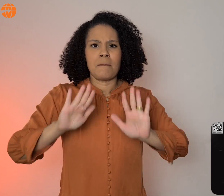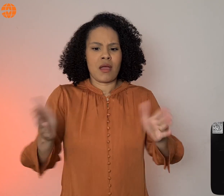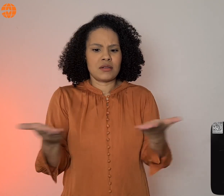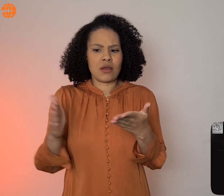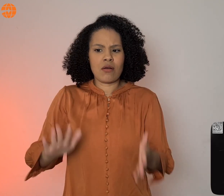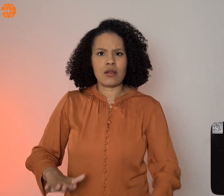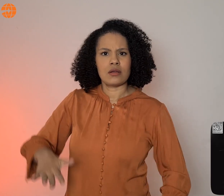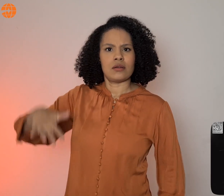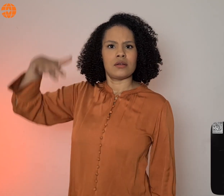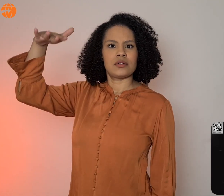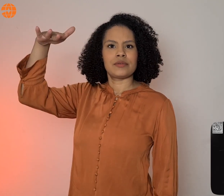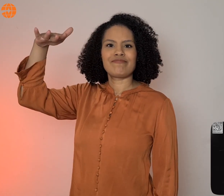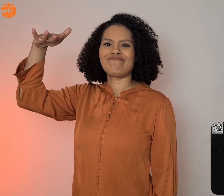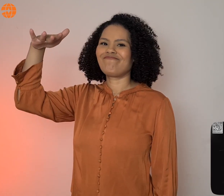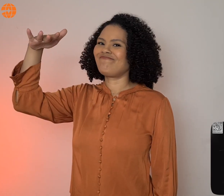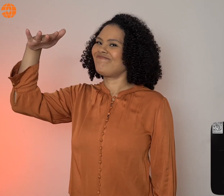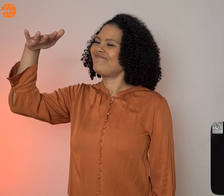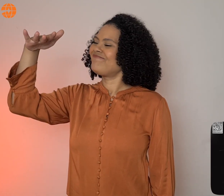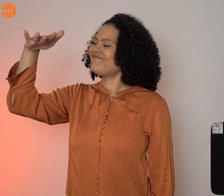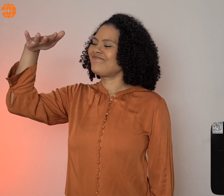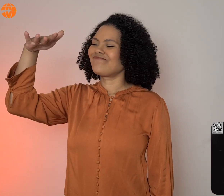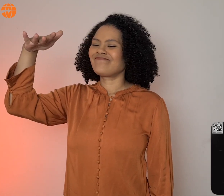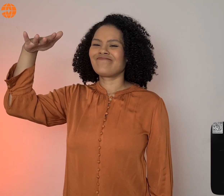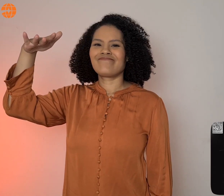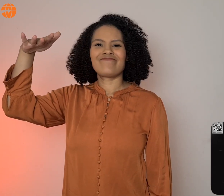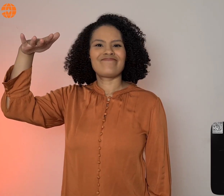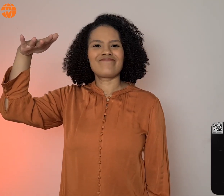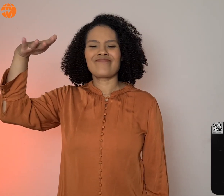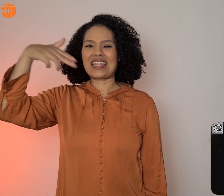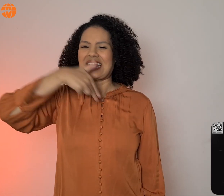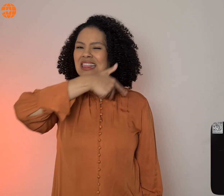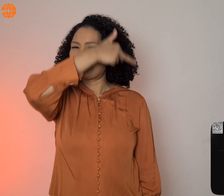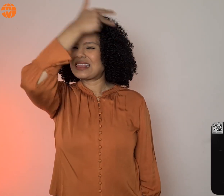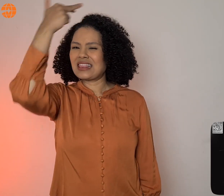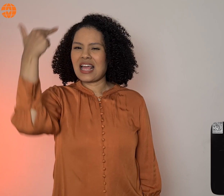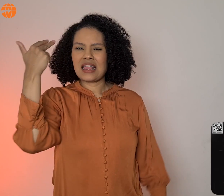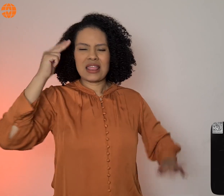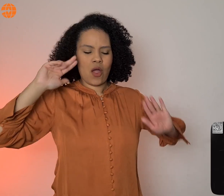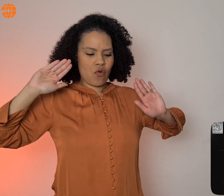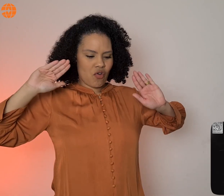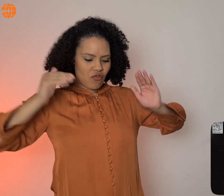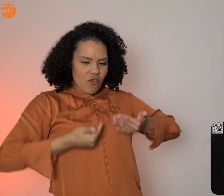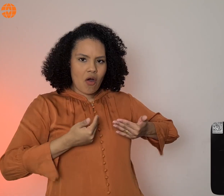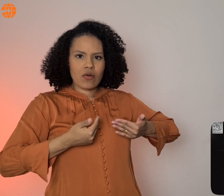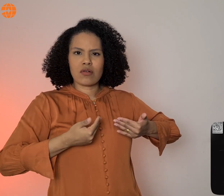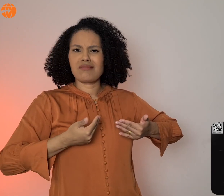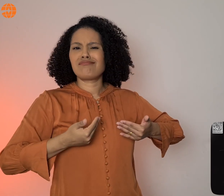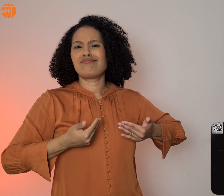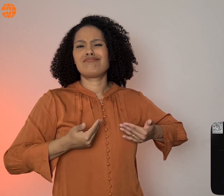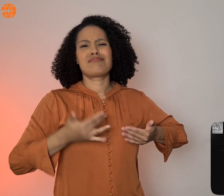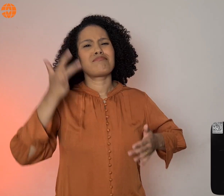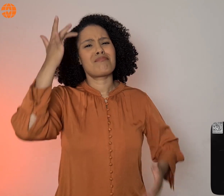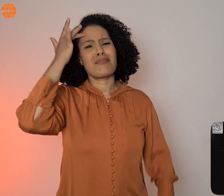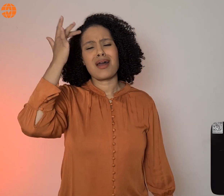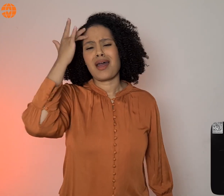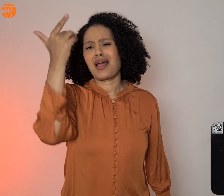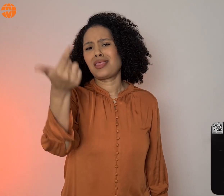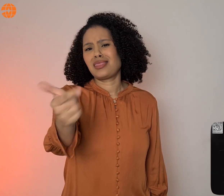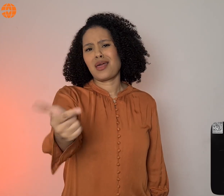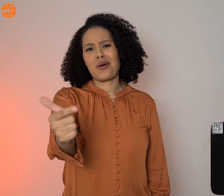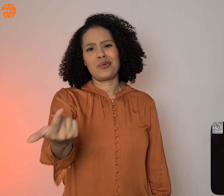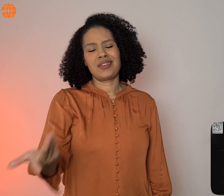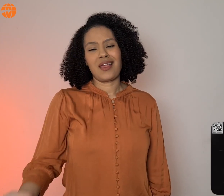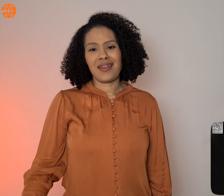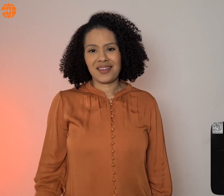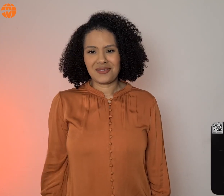immature it is to make Christmas all about me. o quão imaturo é fazer o Natal apenas sobre mim, focar em mim. And how wonderful